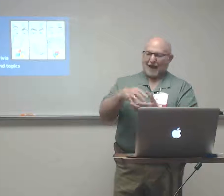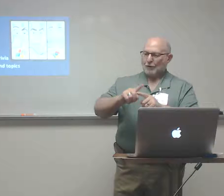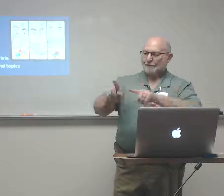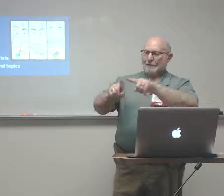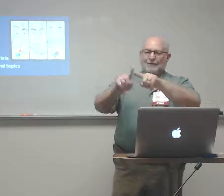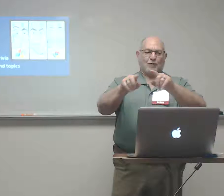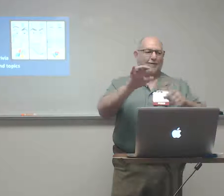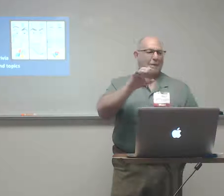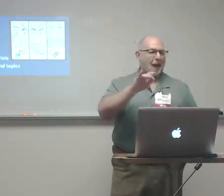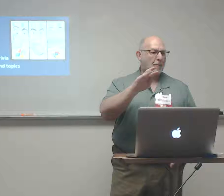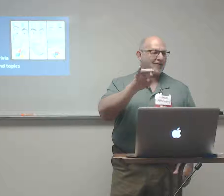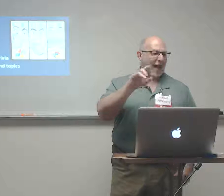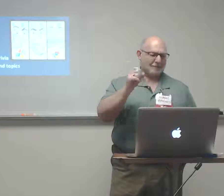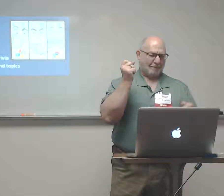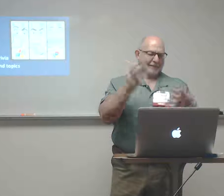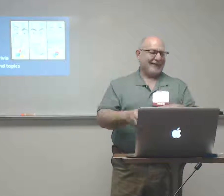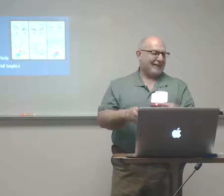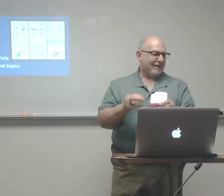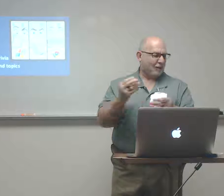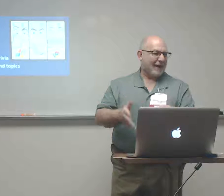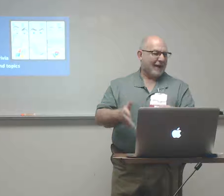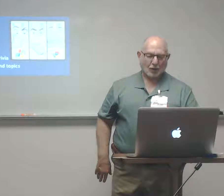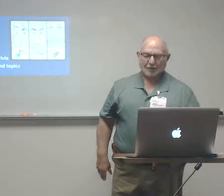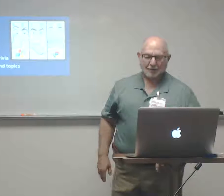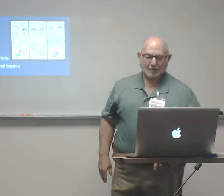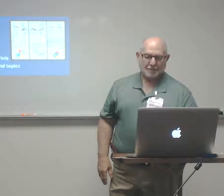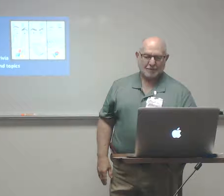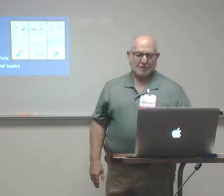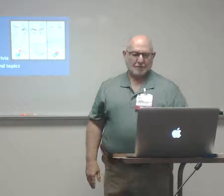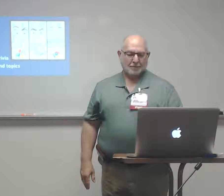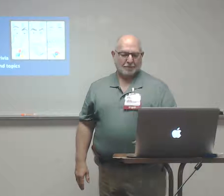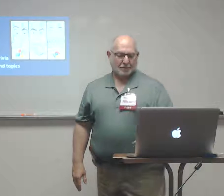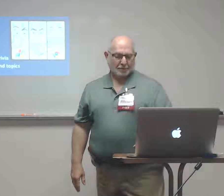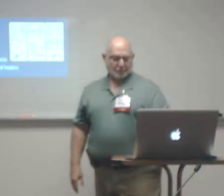for different Bible facts, any information.